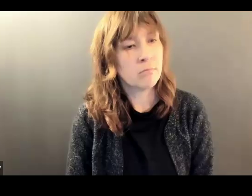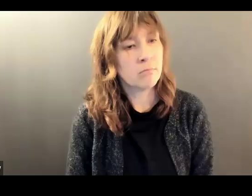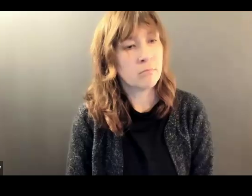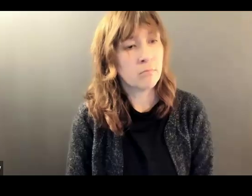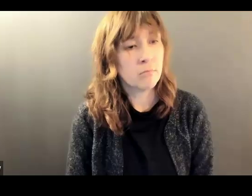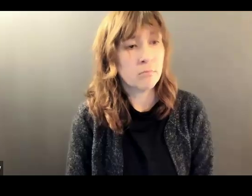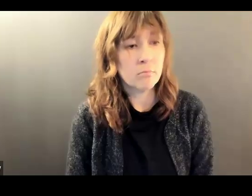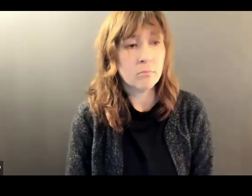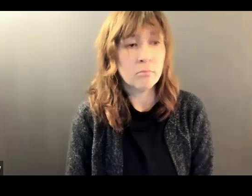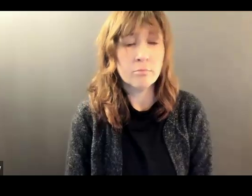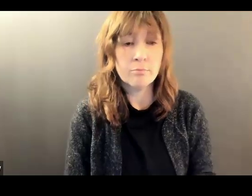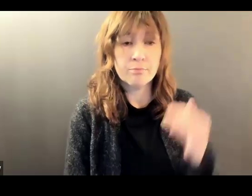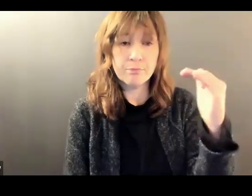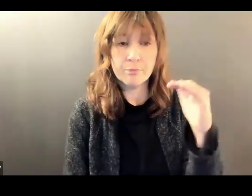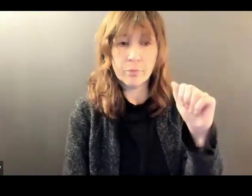Andrew McDonald.